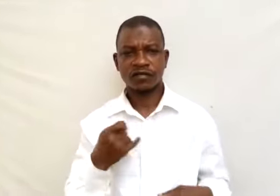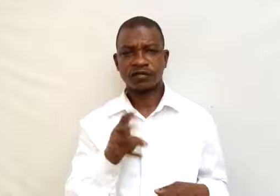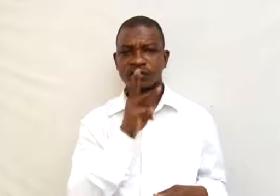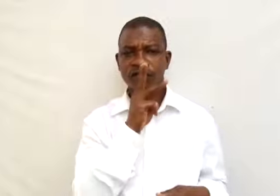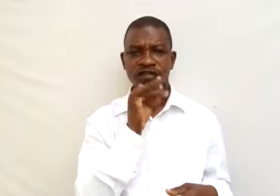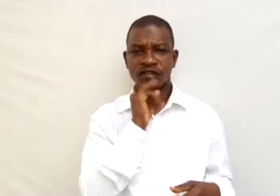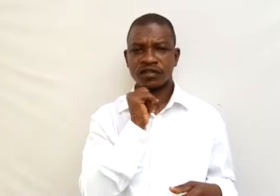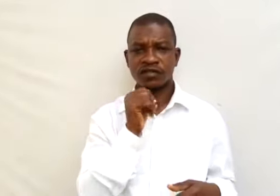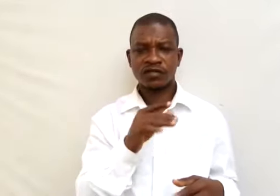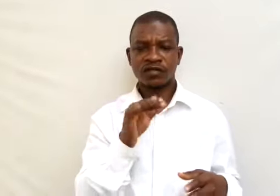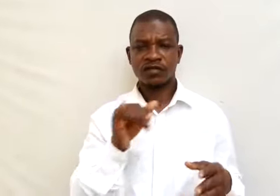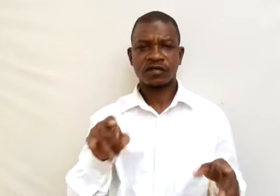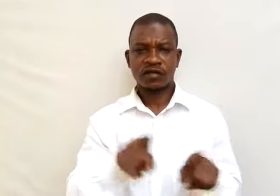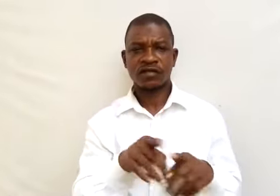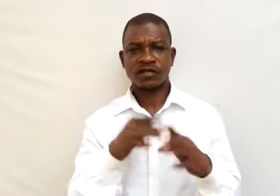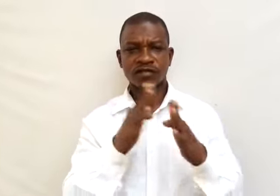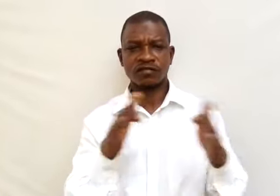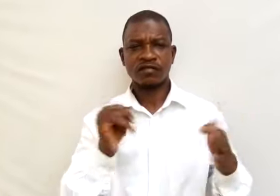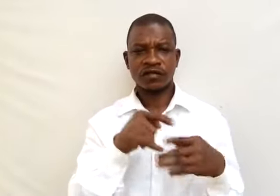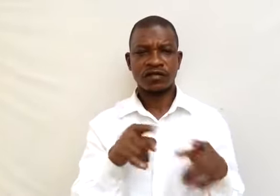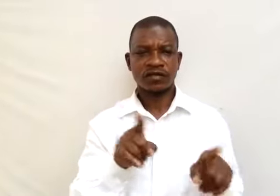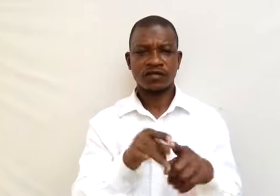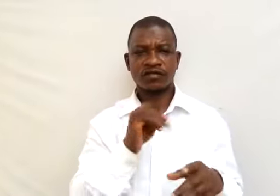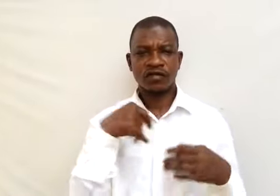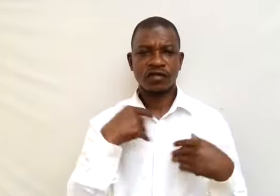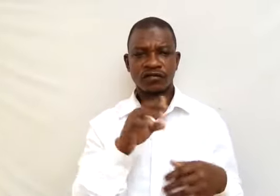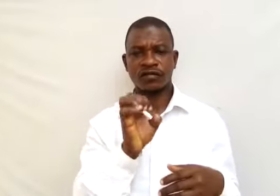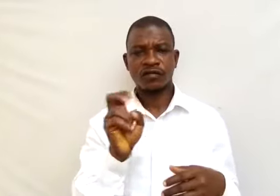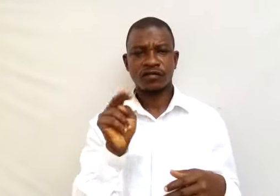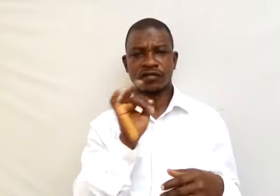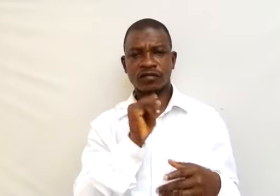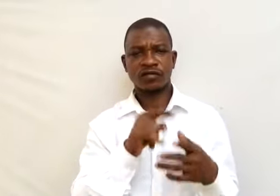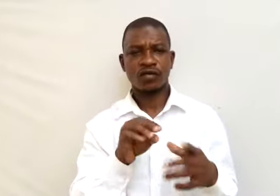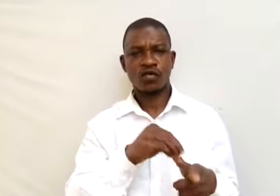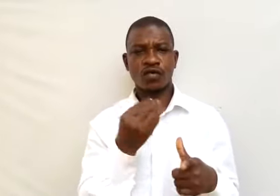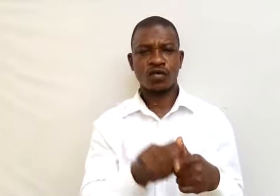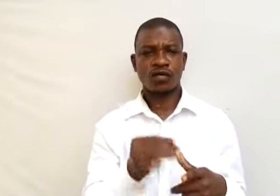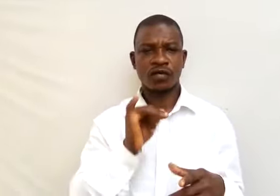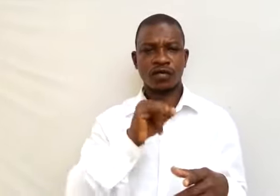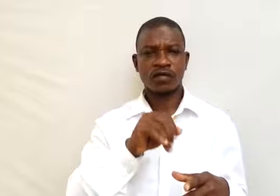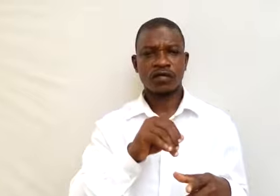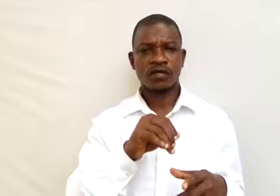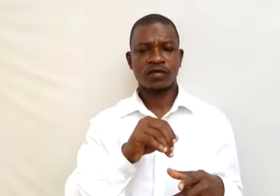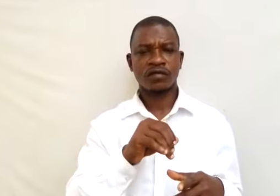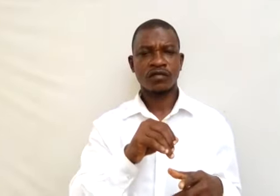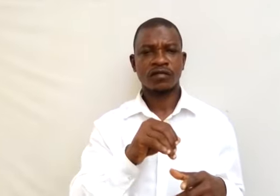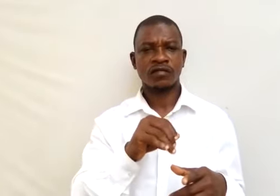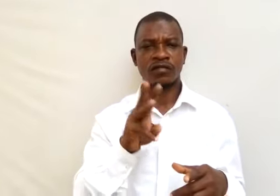not as big as you have in extraordinary or in marine water